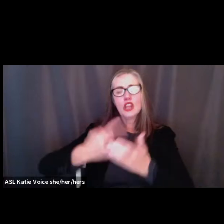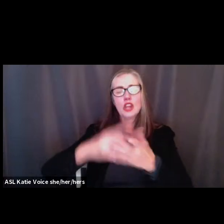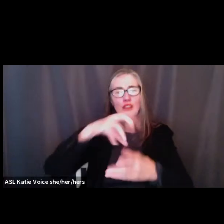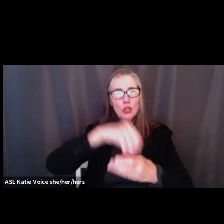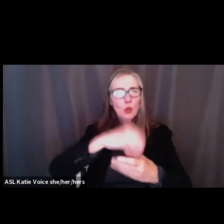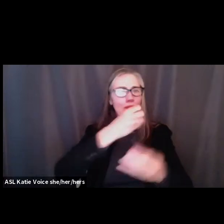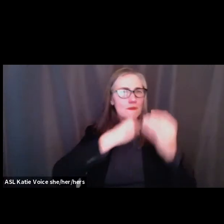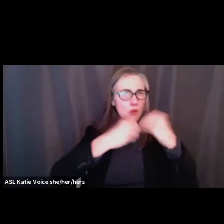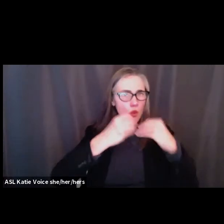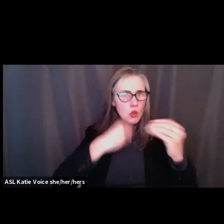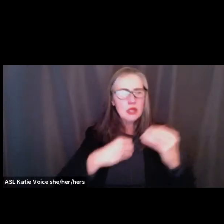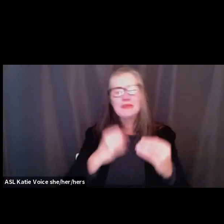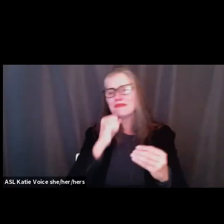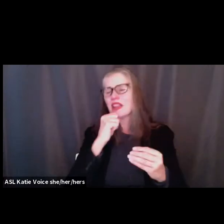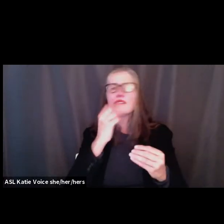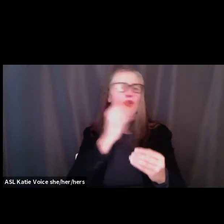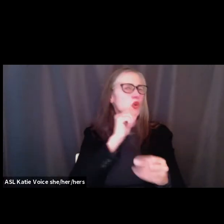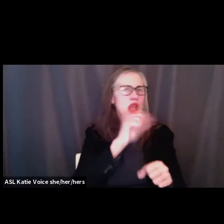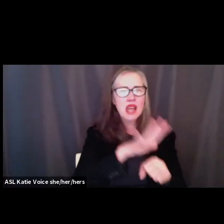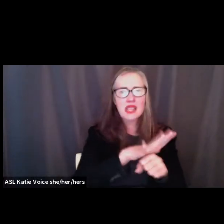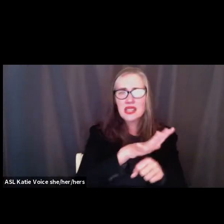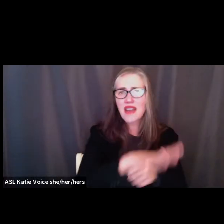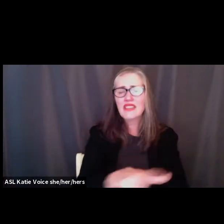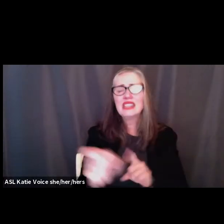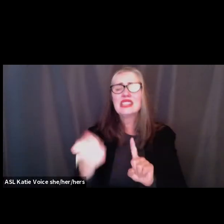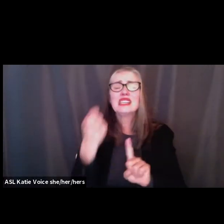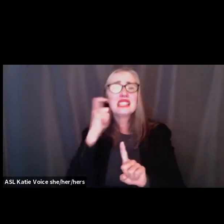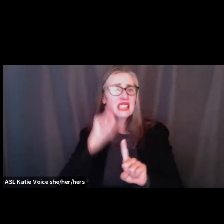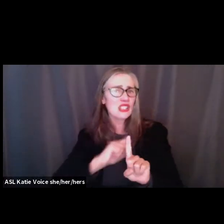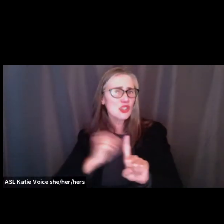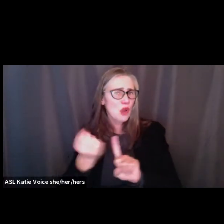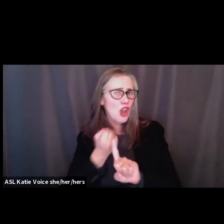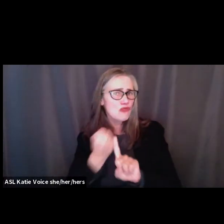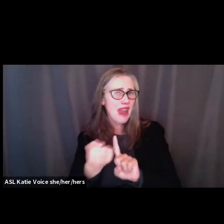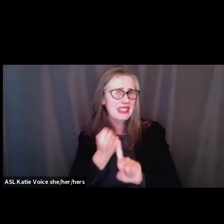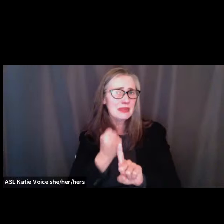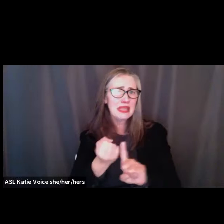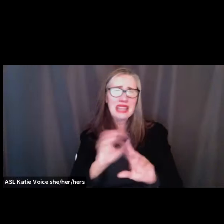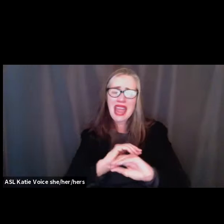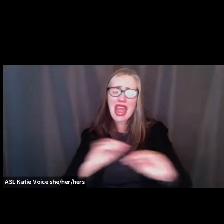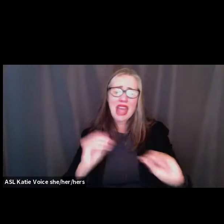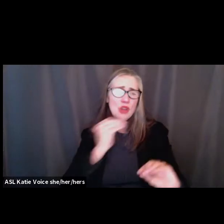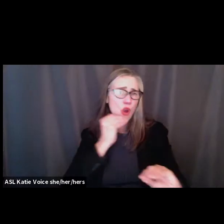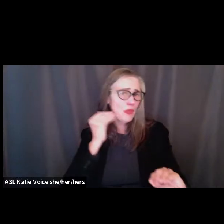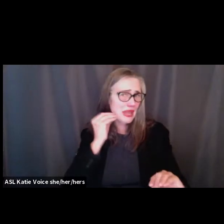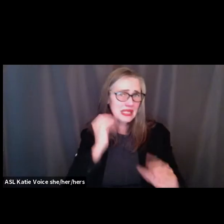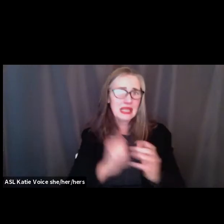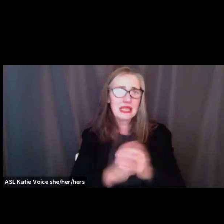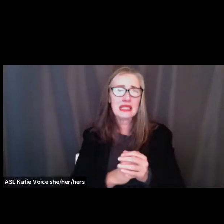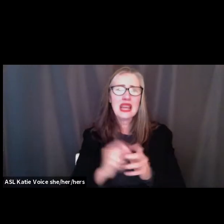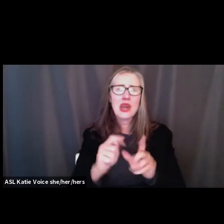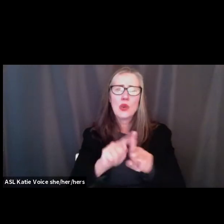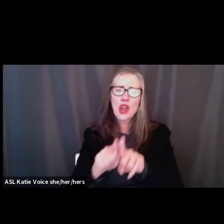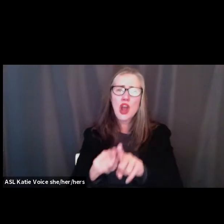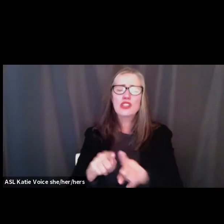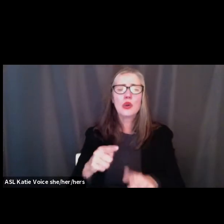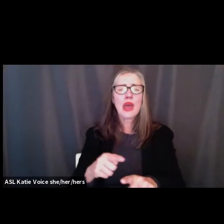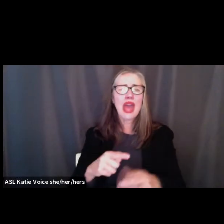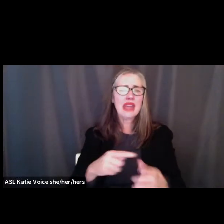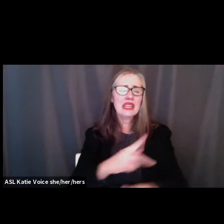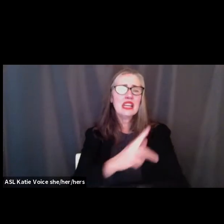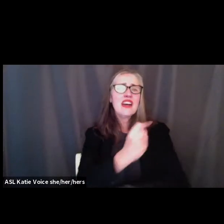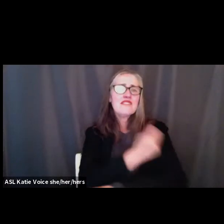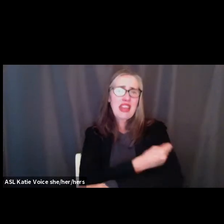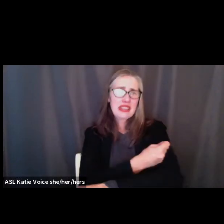food, insecurity, sexual harassment, and homelessness. We also completed a poll on vaccination, where 90% of the